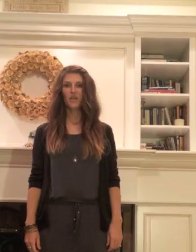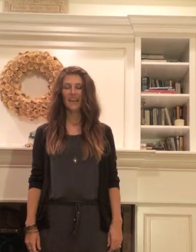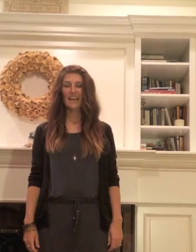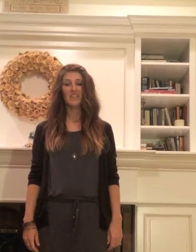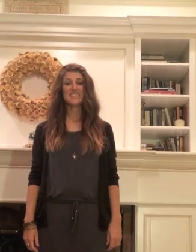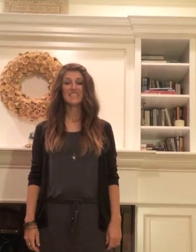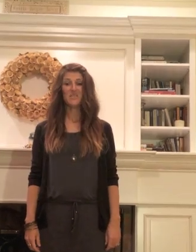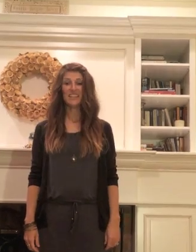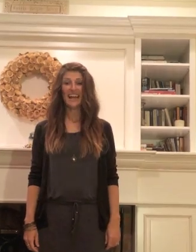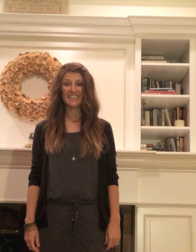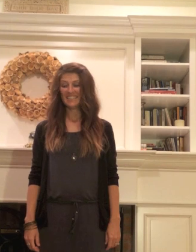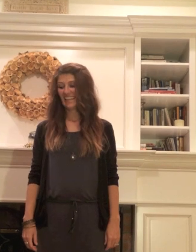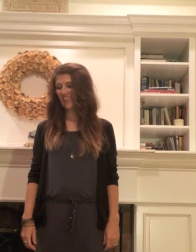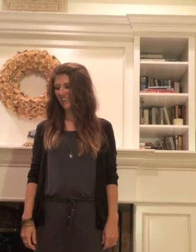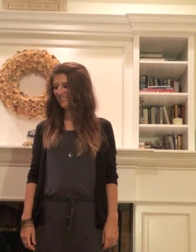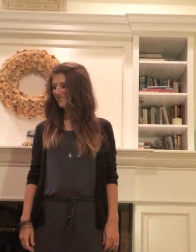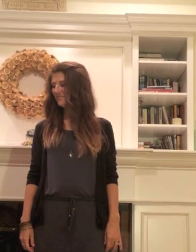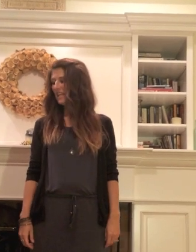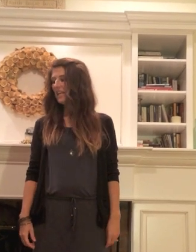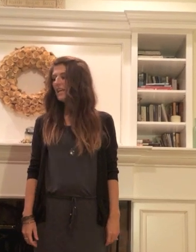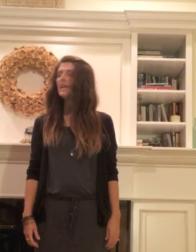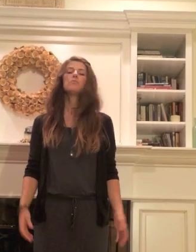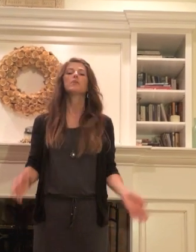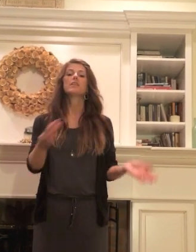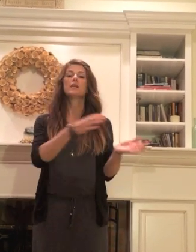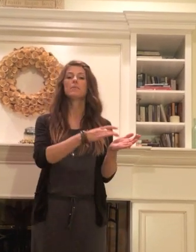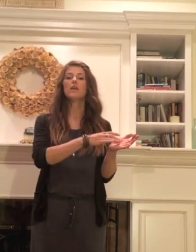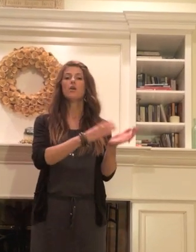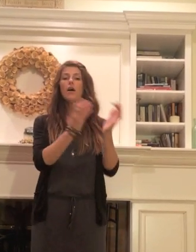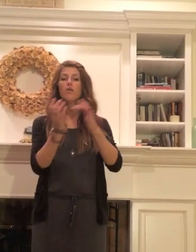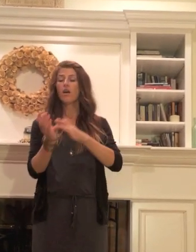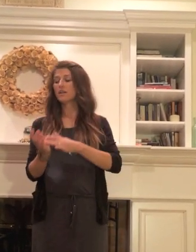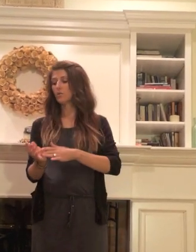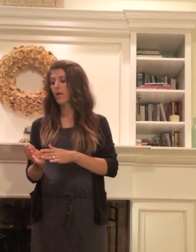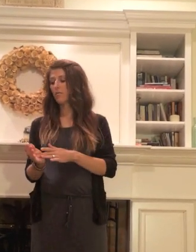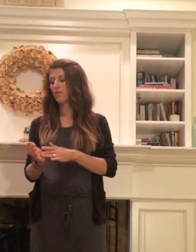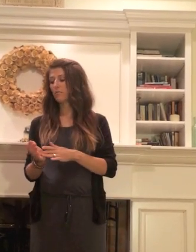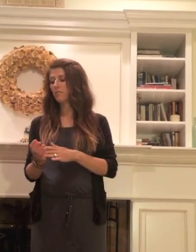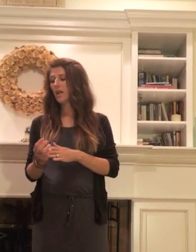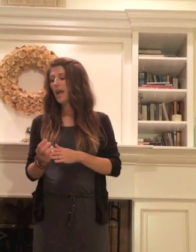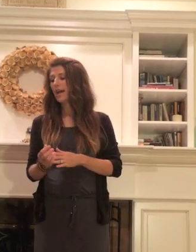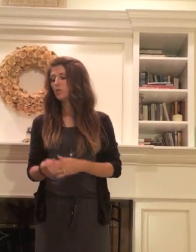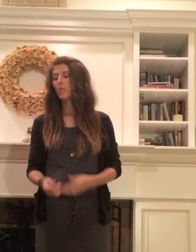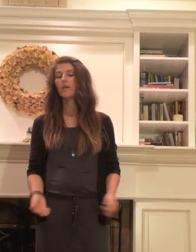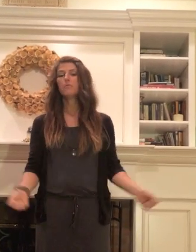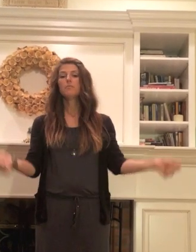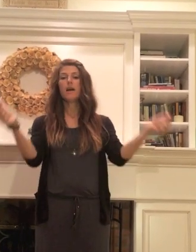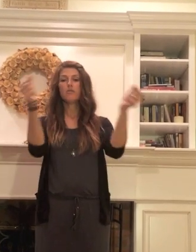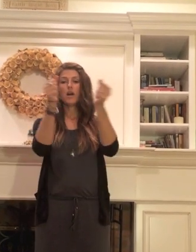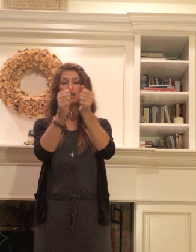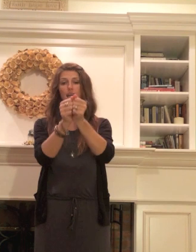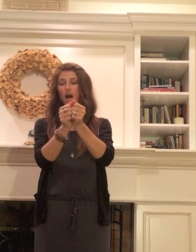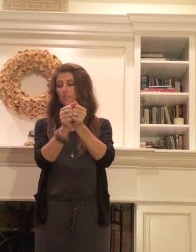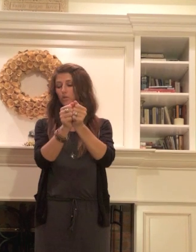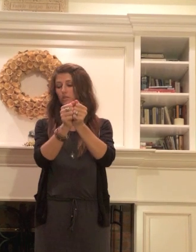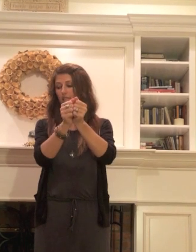Okay, now let's do the Latin together. In principio erat verbum, et verbum erat apud